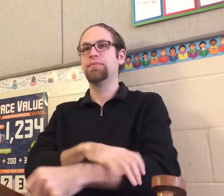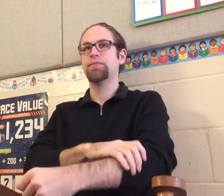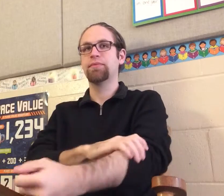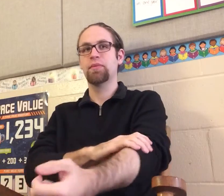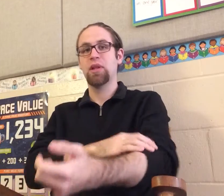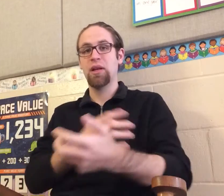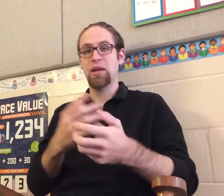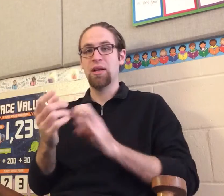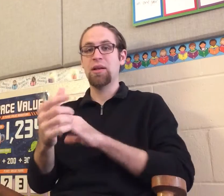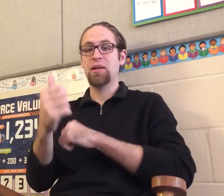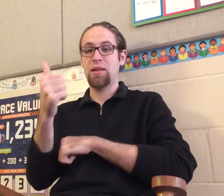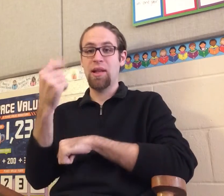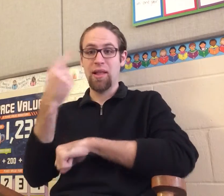to develop and the growth